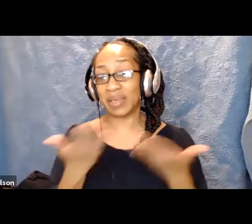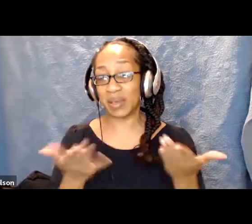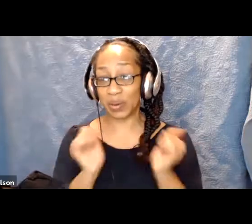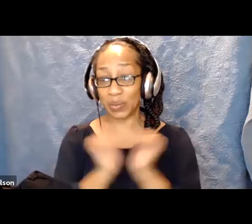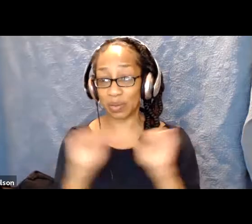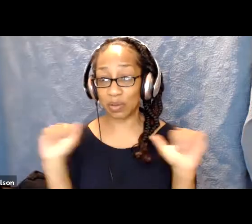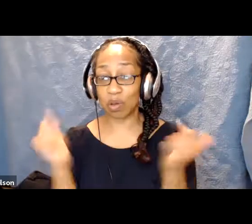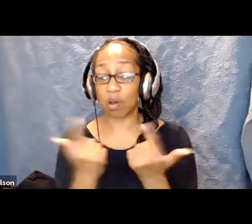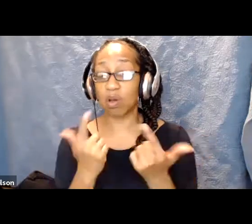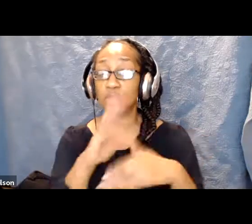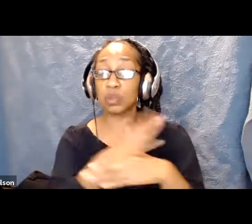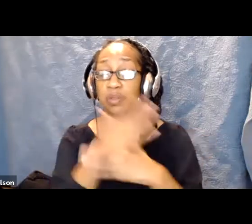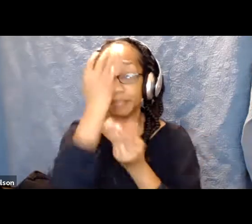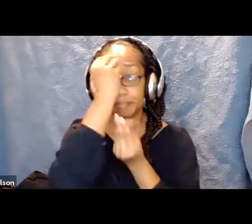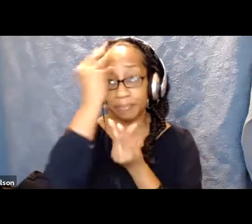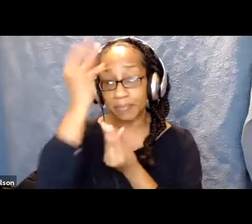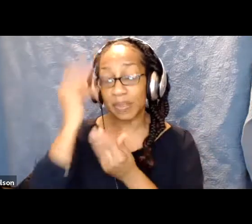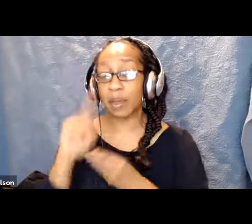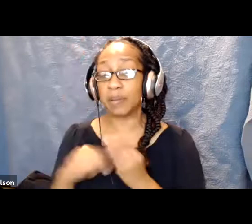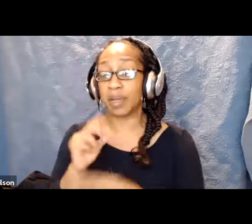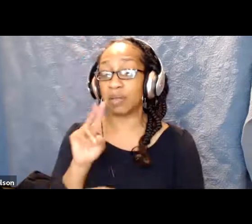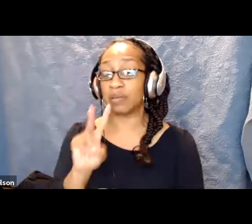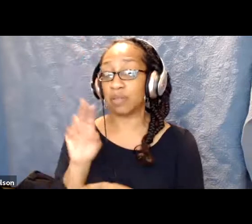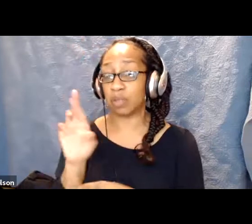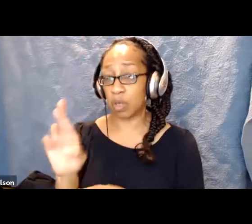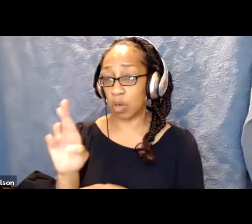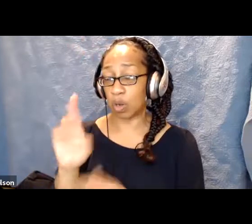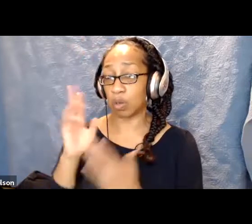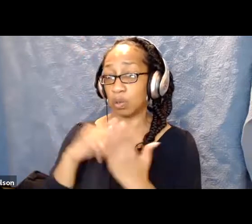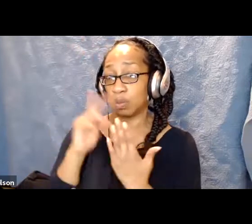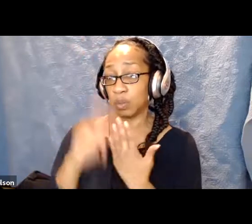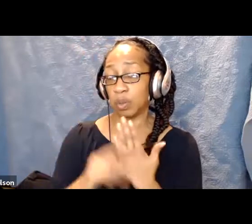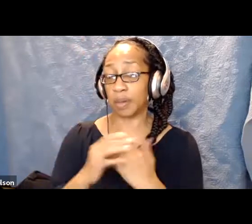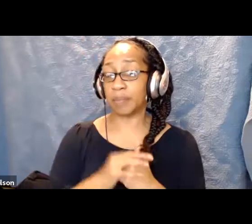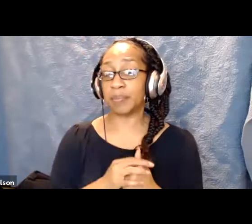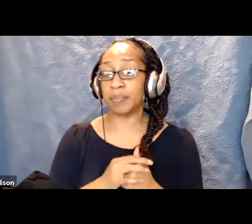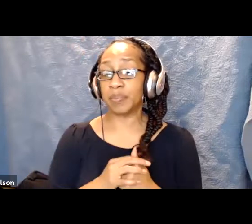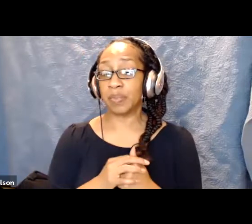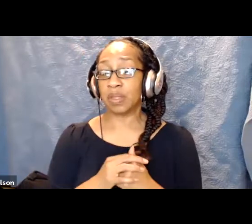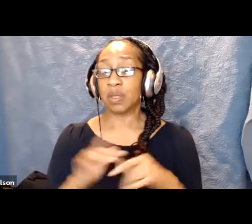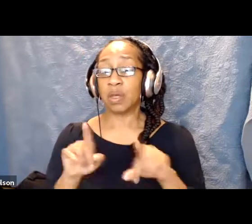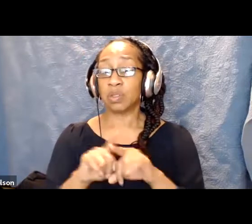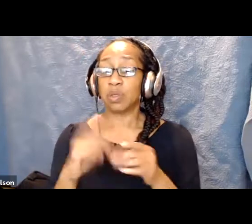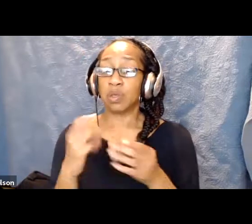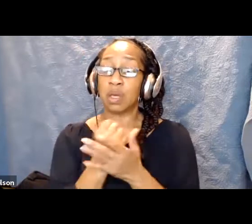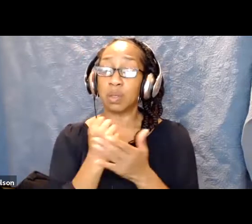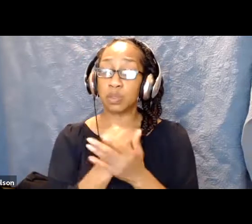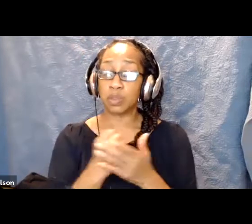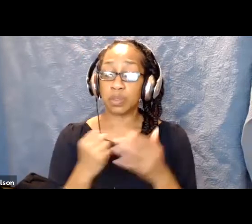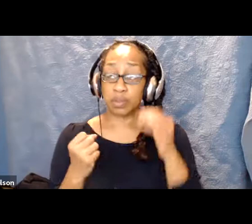some information about the Vocational Rehabilitation Program, then the opportunities